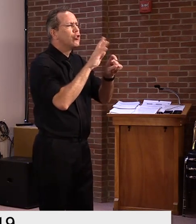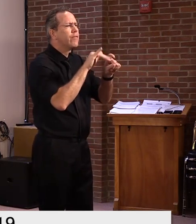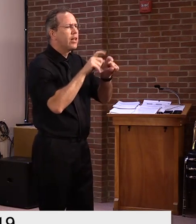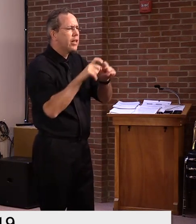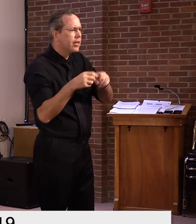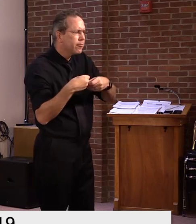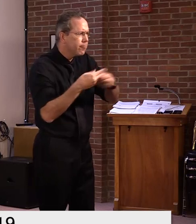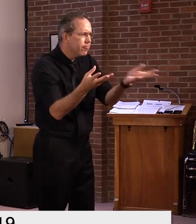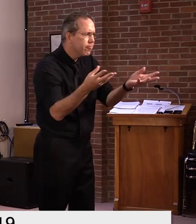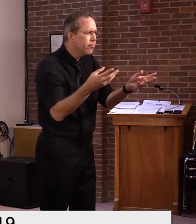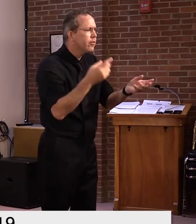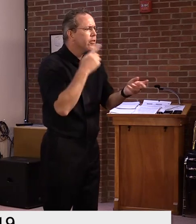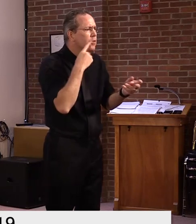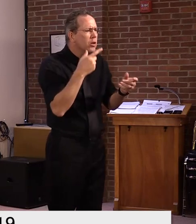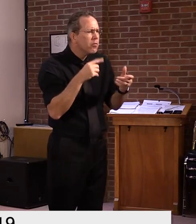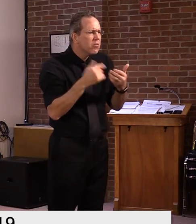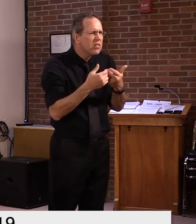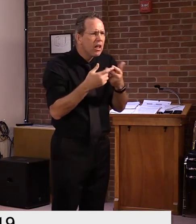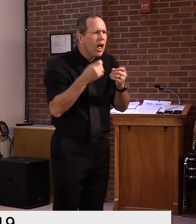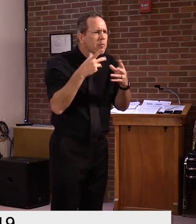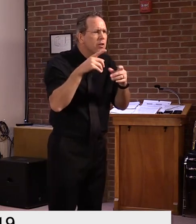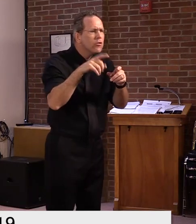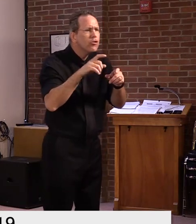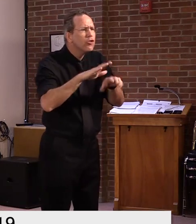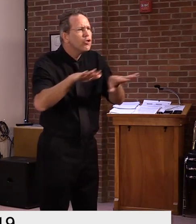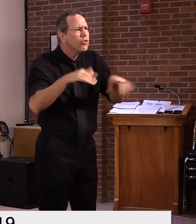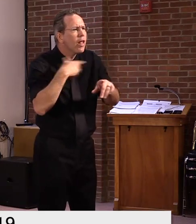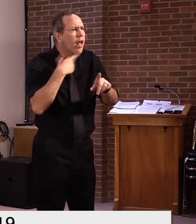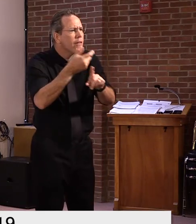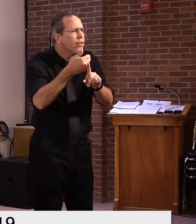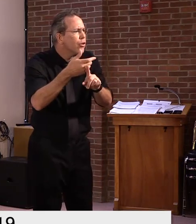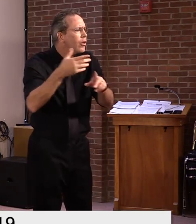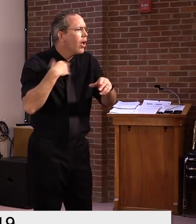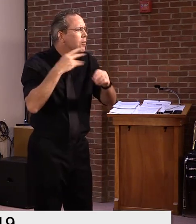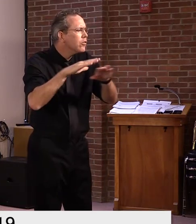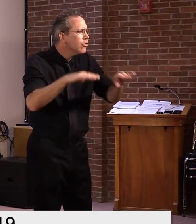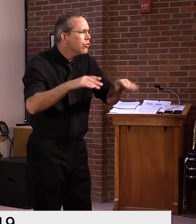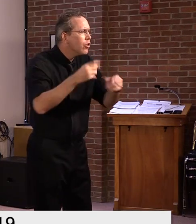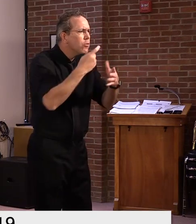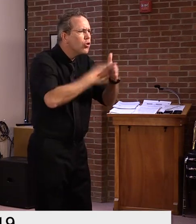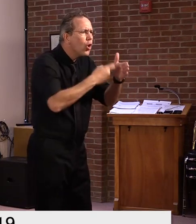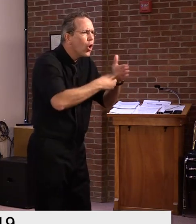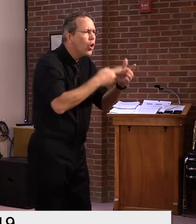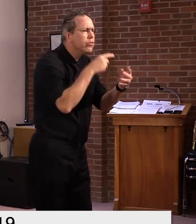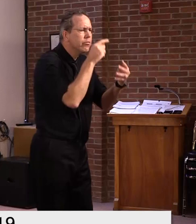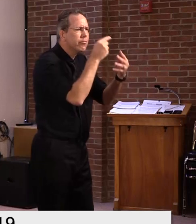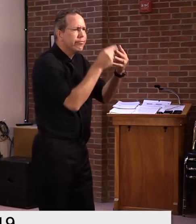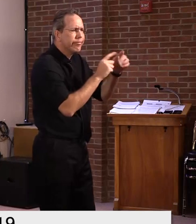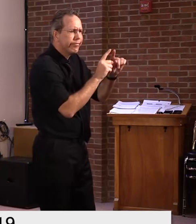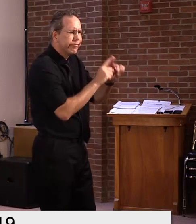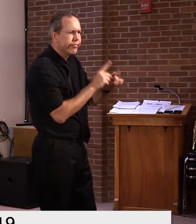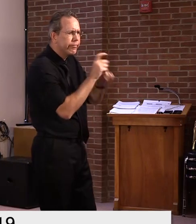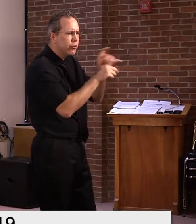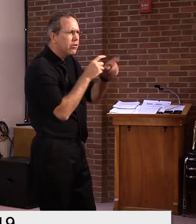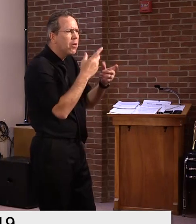children they could serve, program schedule, costs, to begin compiling this information in one